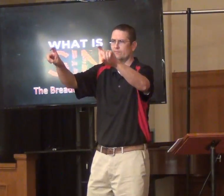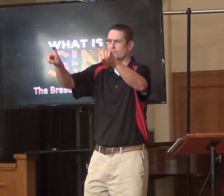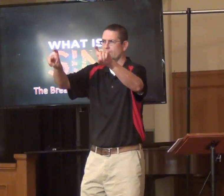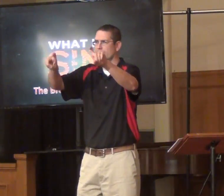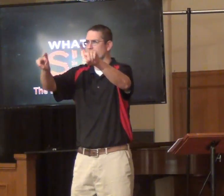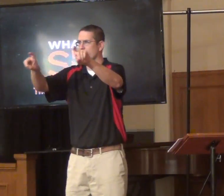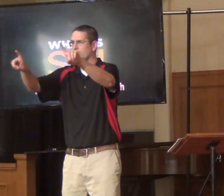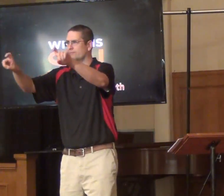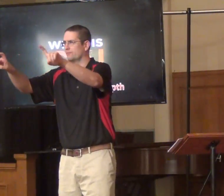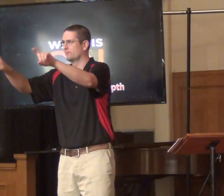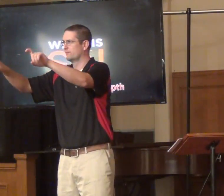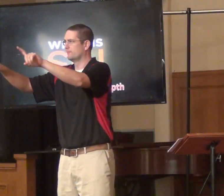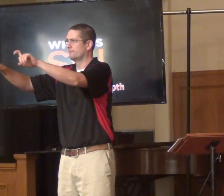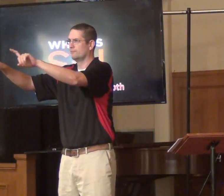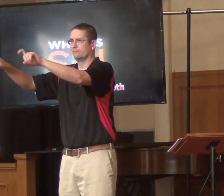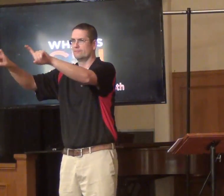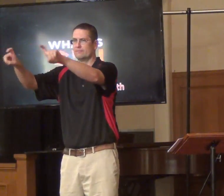So I have a question.